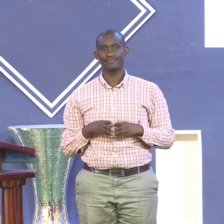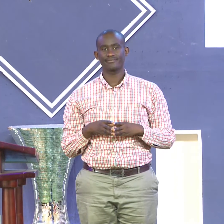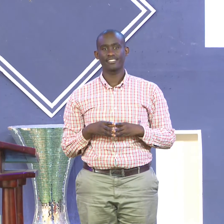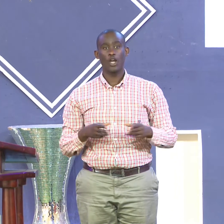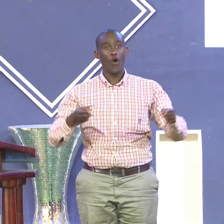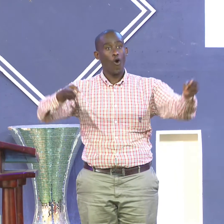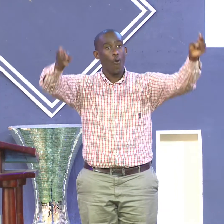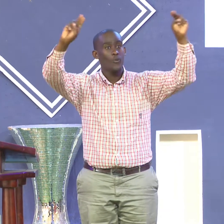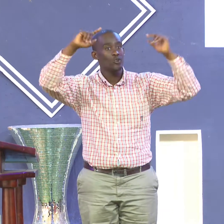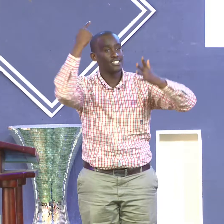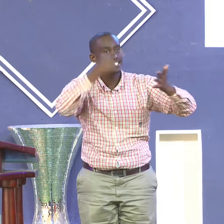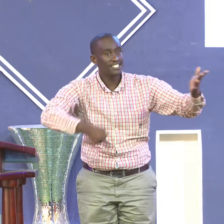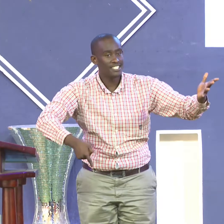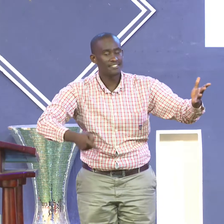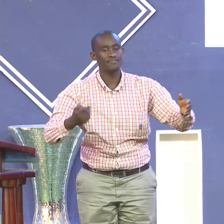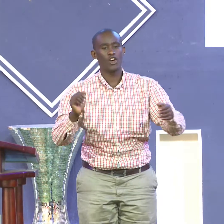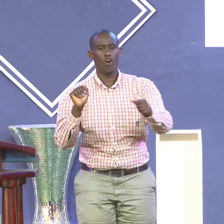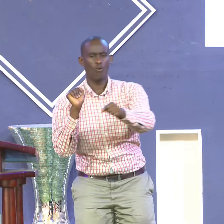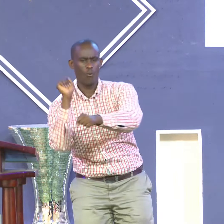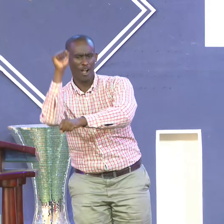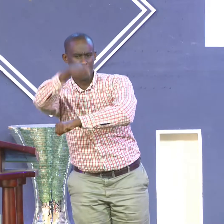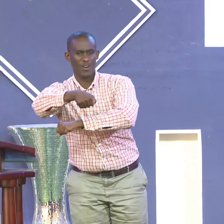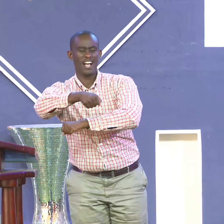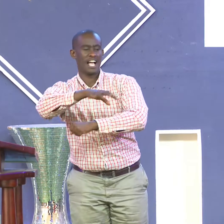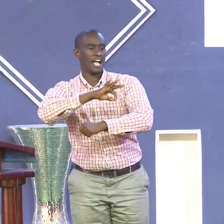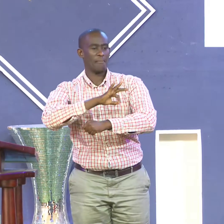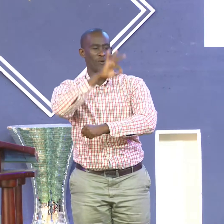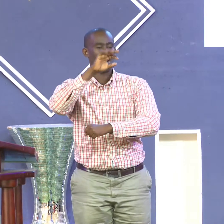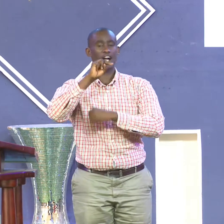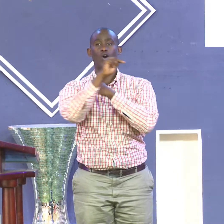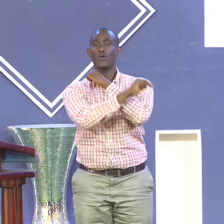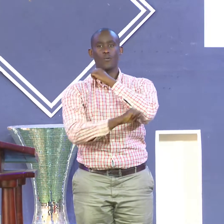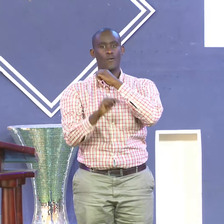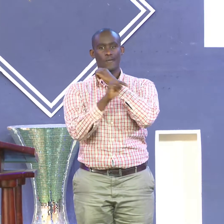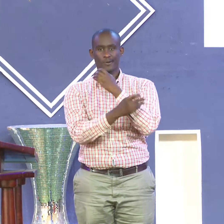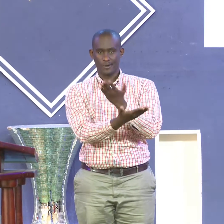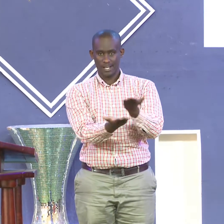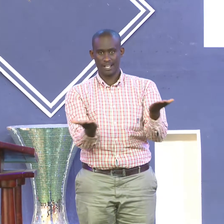Okuwangula amawanga ag'omwoyo. Overcoming spiritual nations.